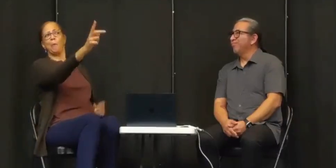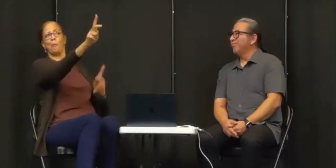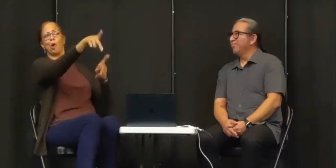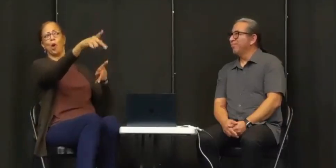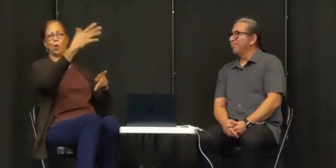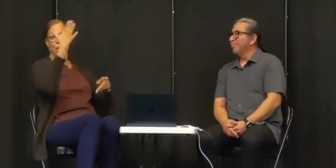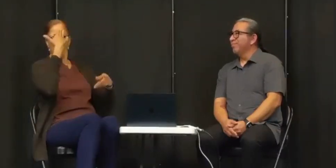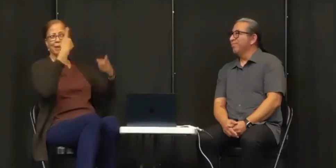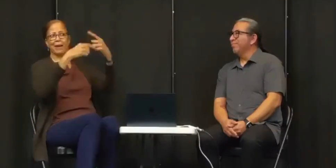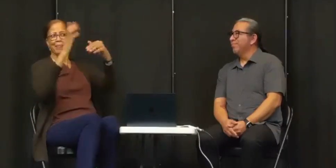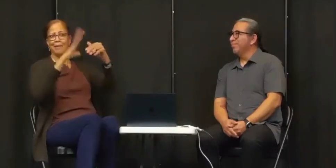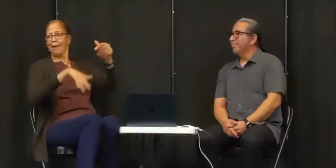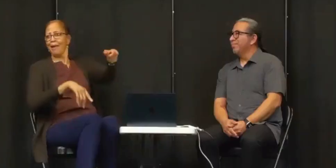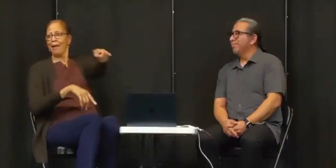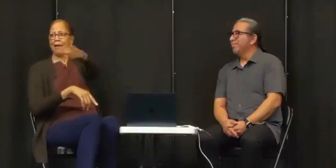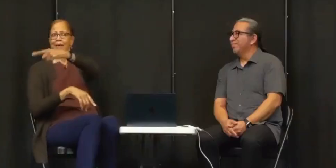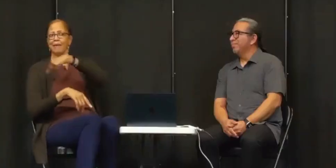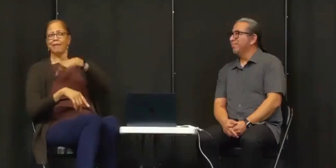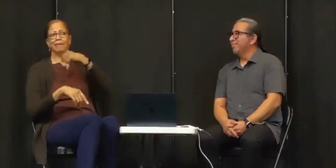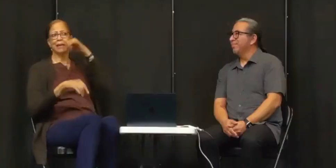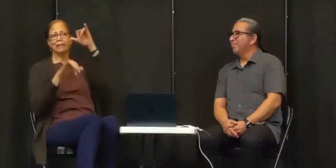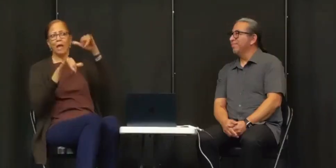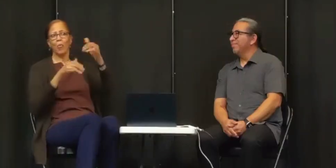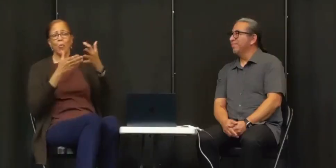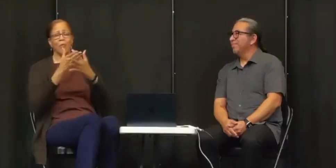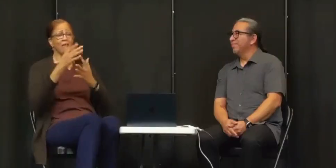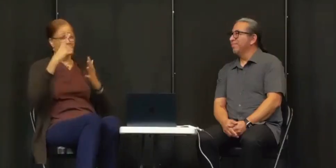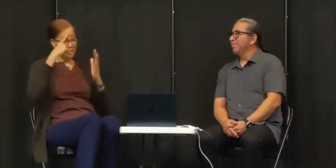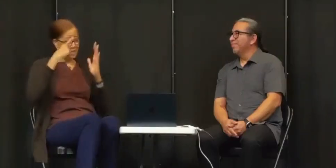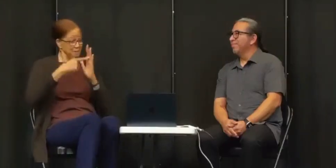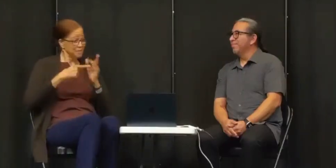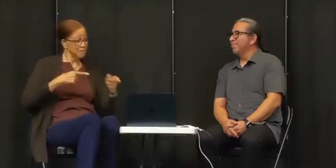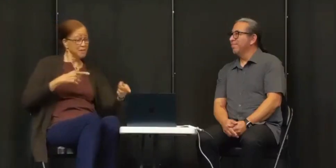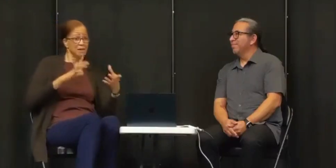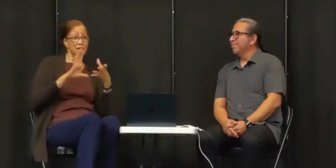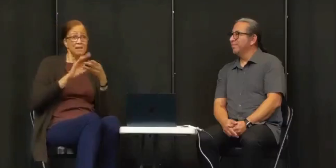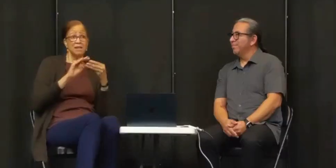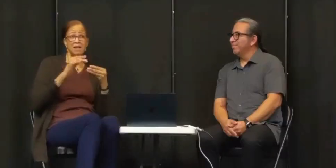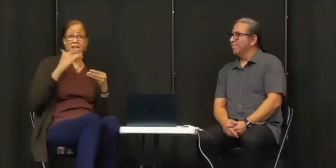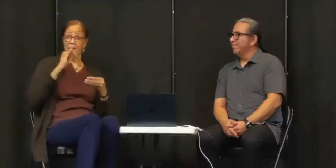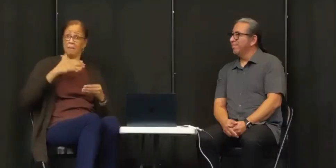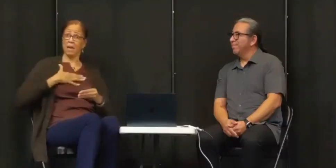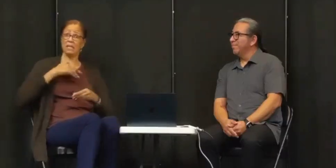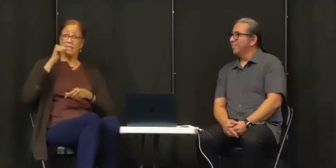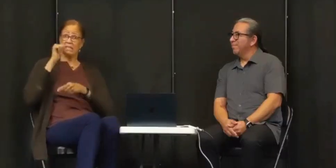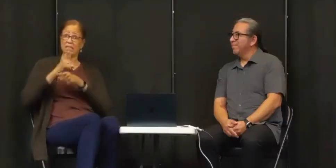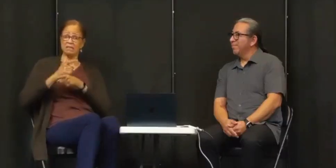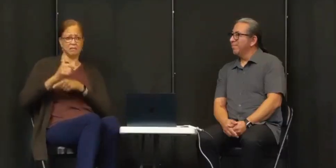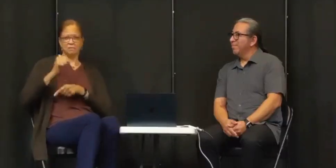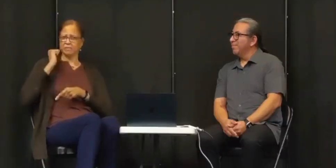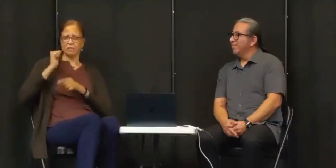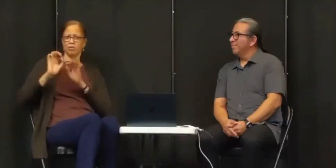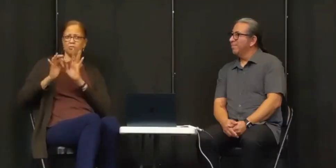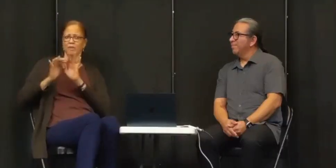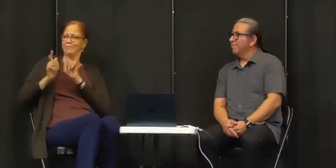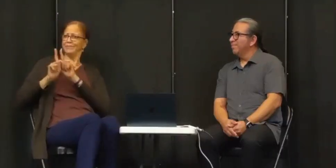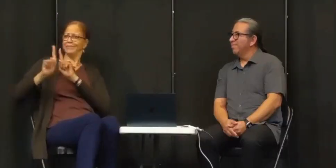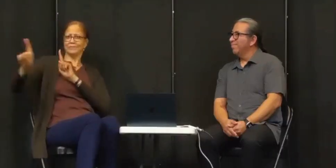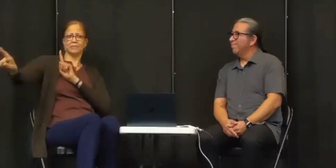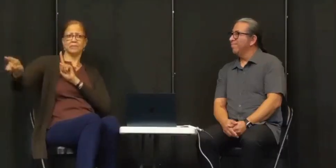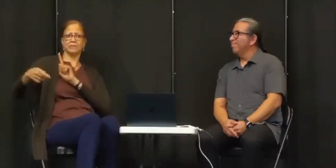Oh, you're way over there across the room, you only know sign language. You're the only person who knows sign language, you're leaving me out.